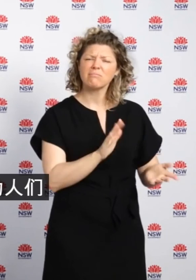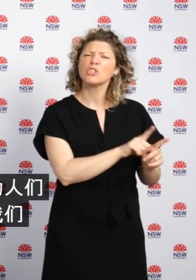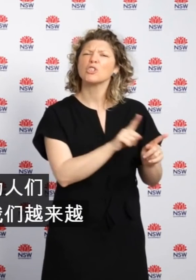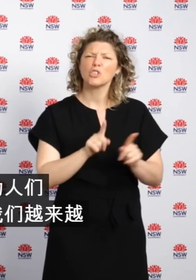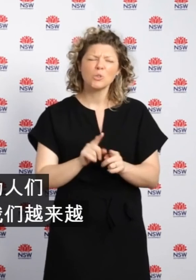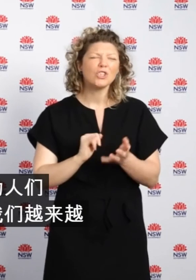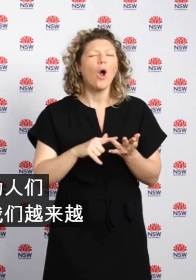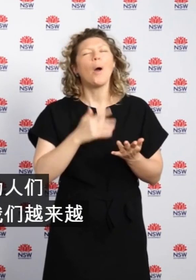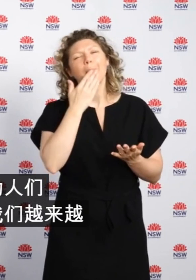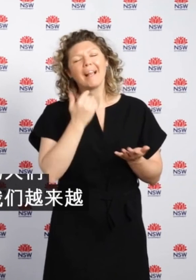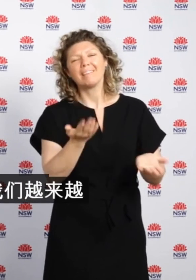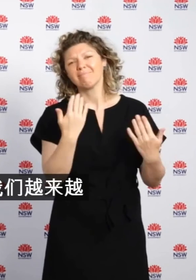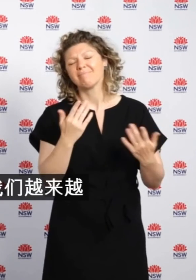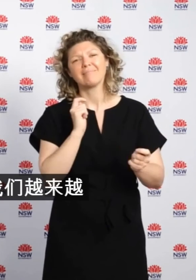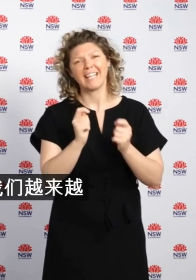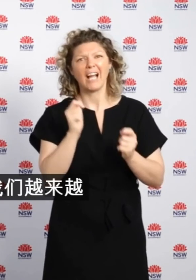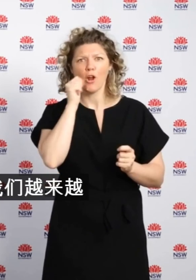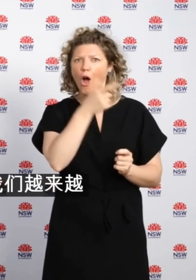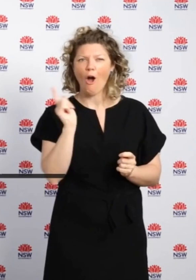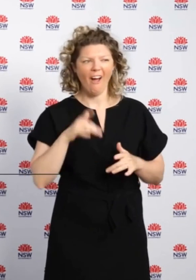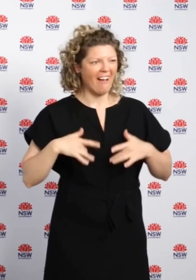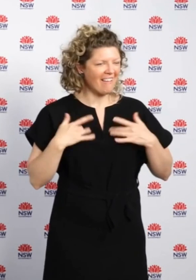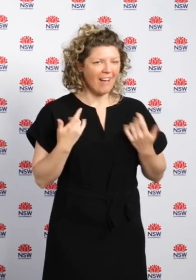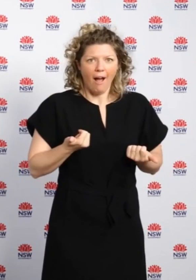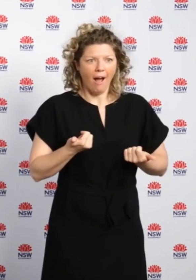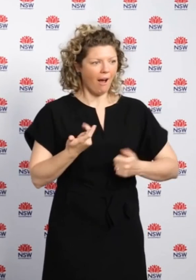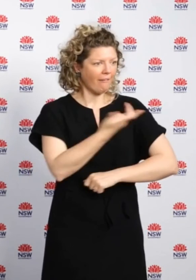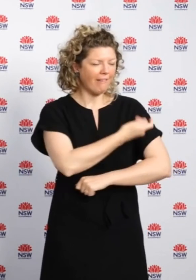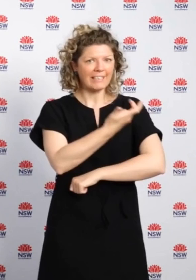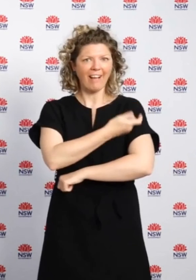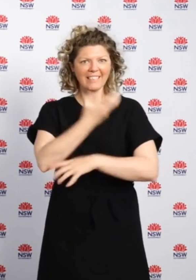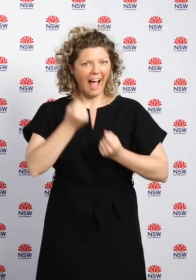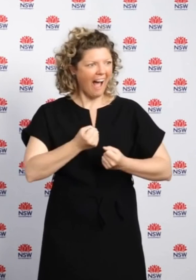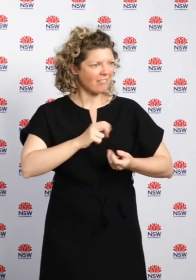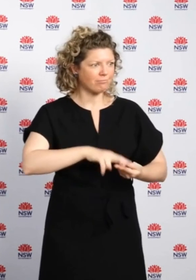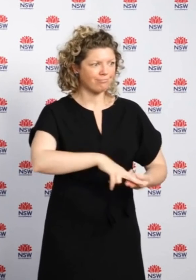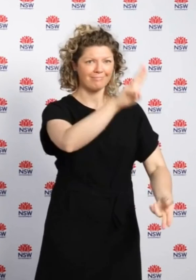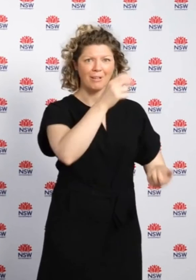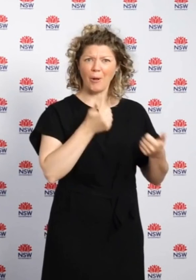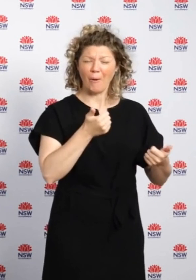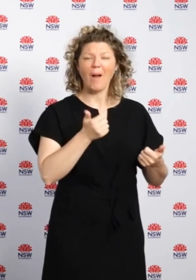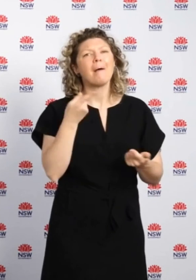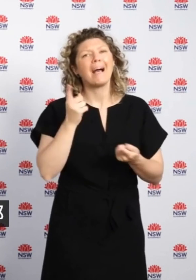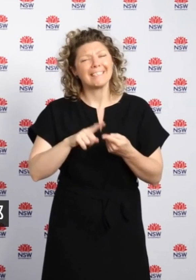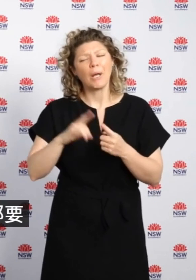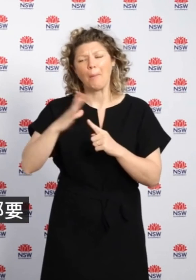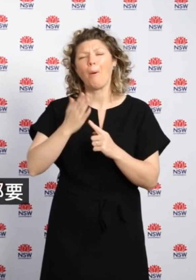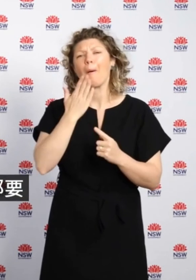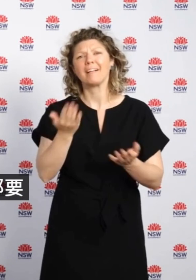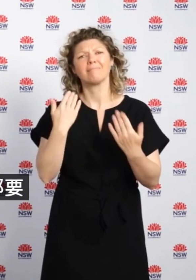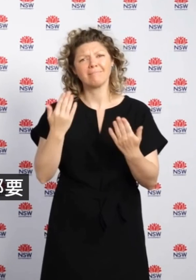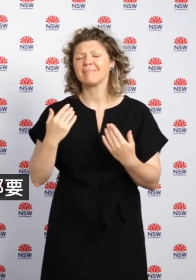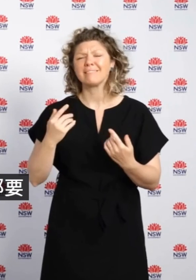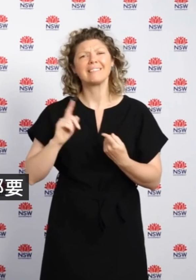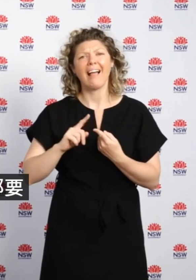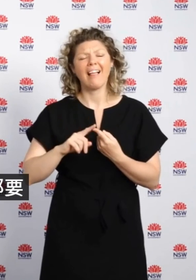for testing as we get closer to more people being vaccinated in the community. It's really important we all maintain